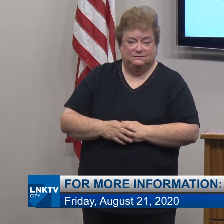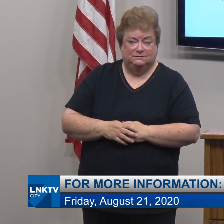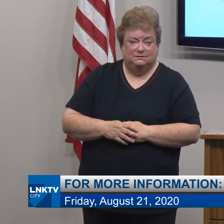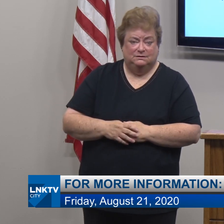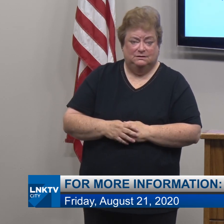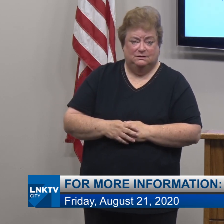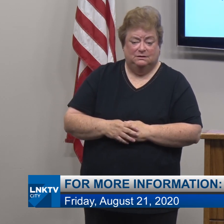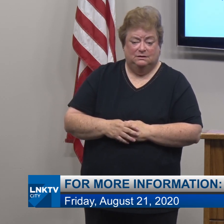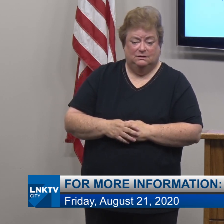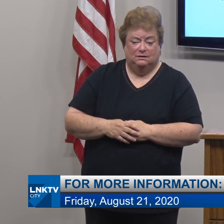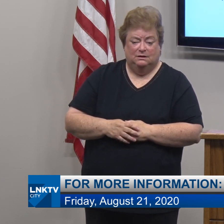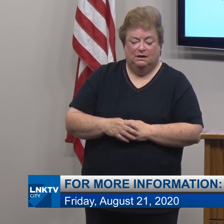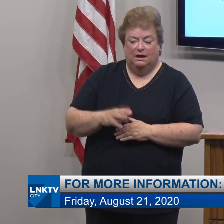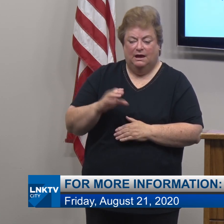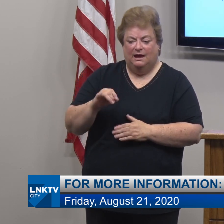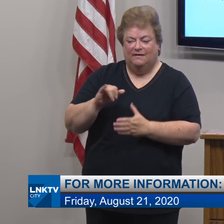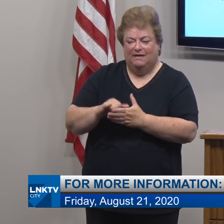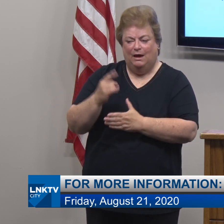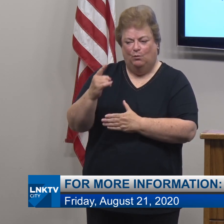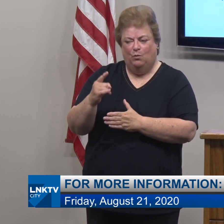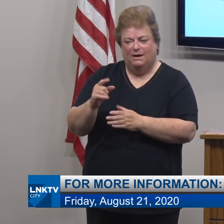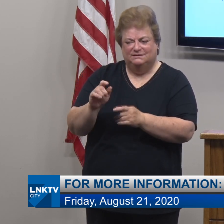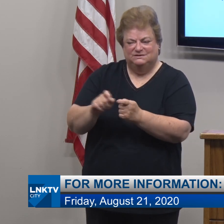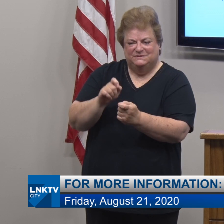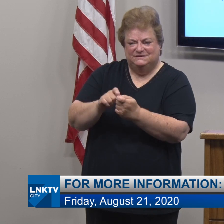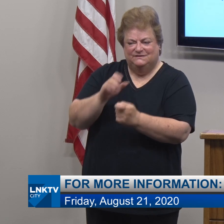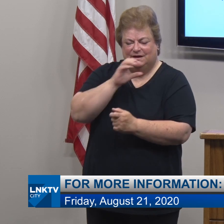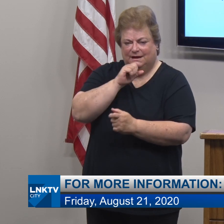in one specific age group.